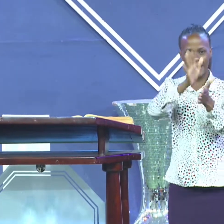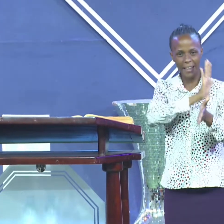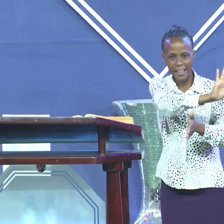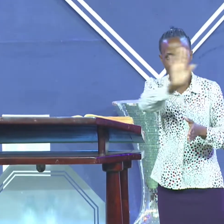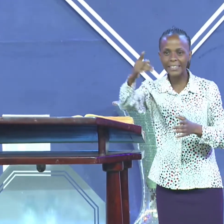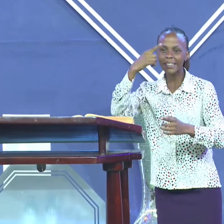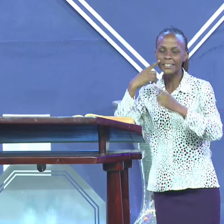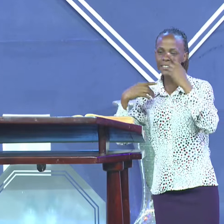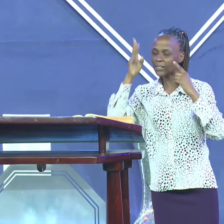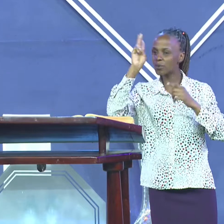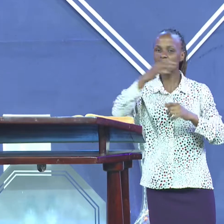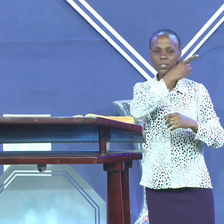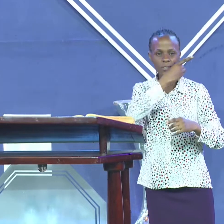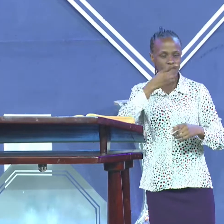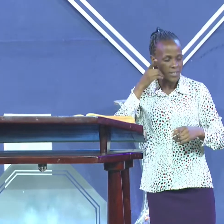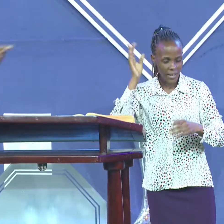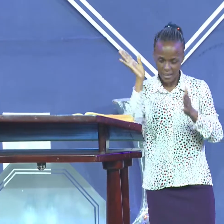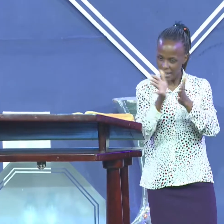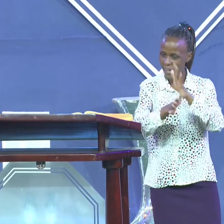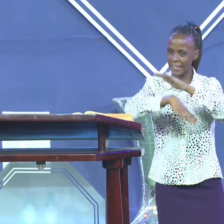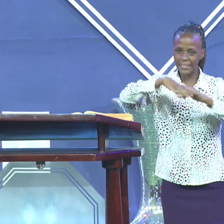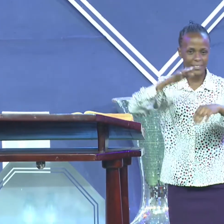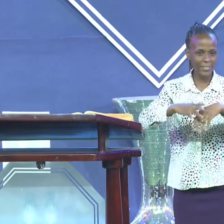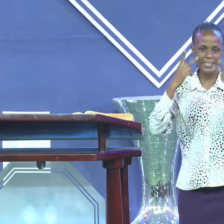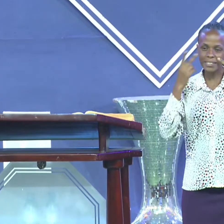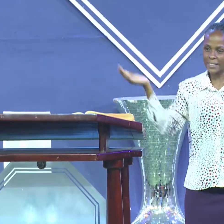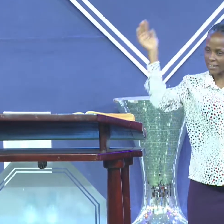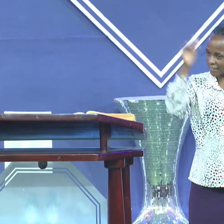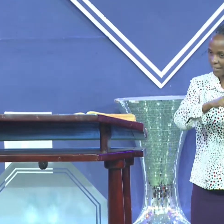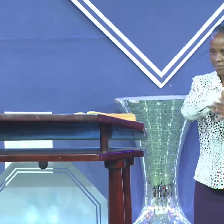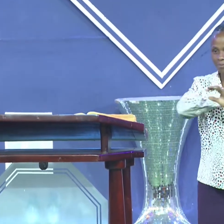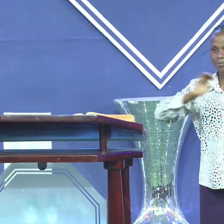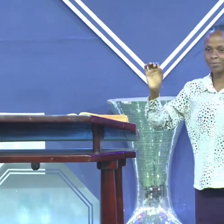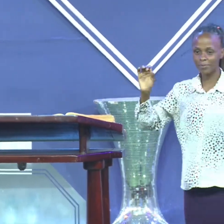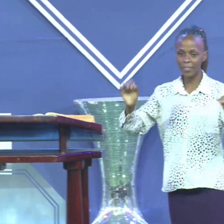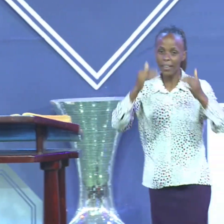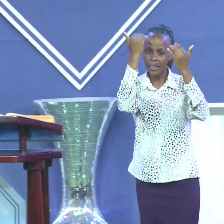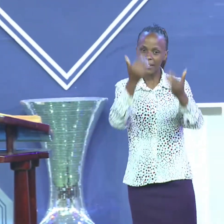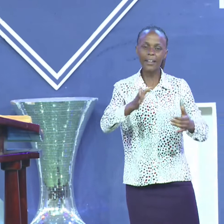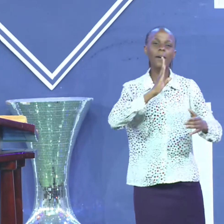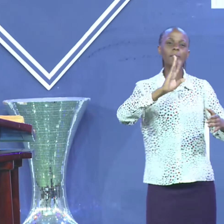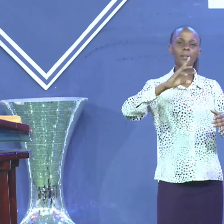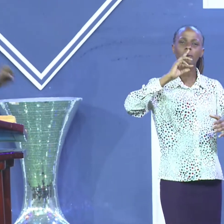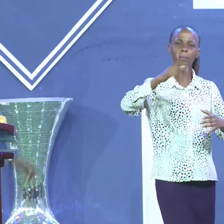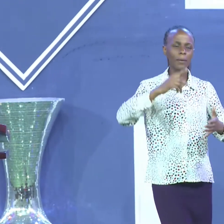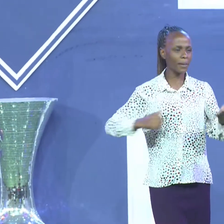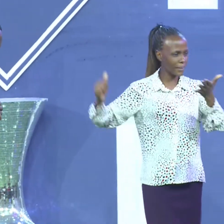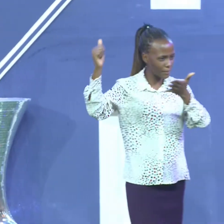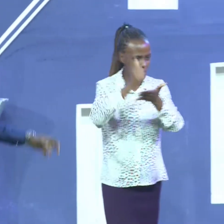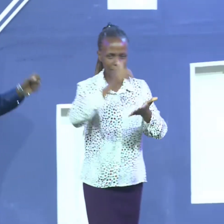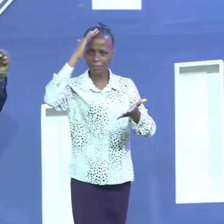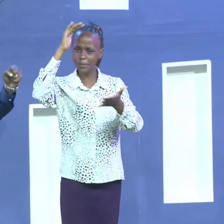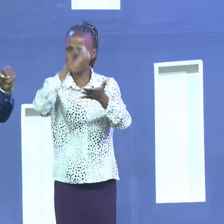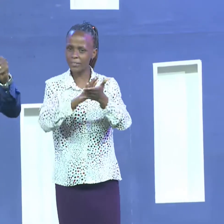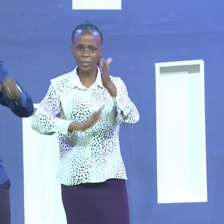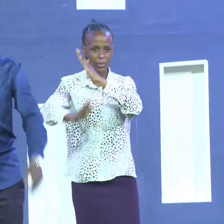them, and their tears will be dry, and they will no more see their tears. Now say amen. When you